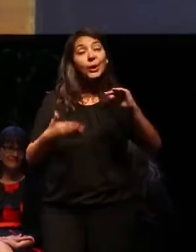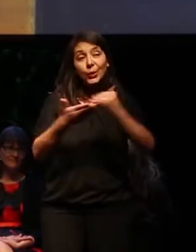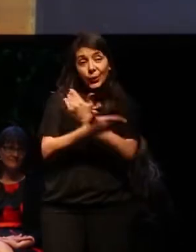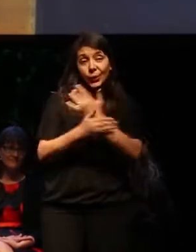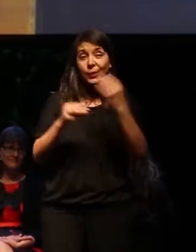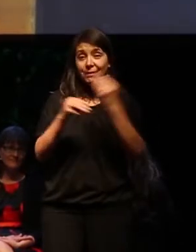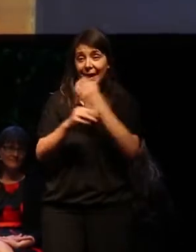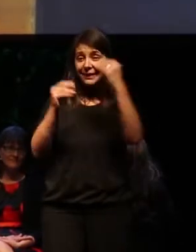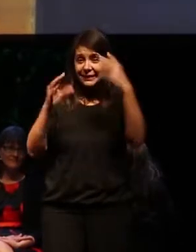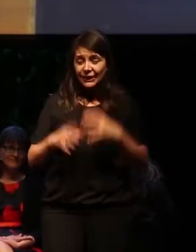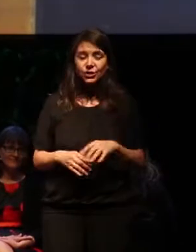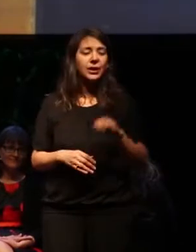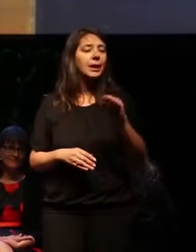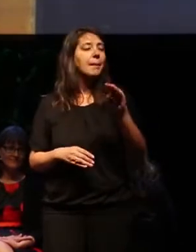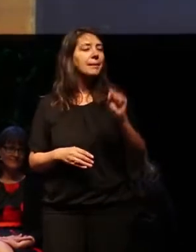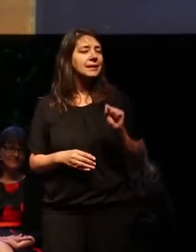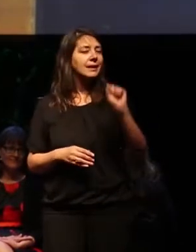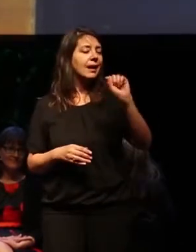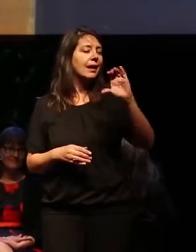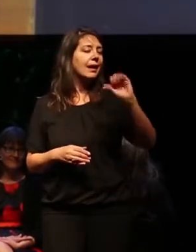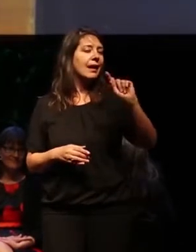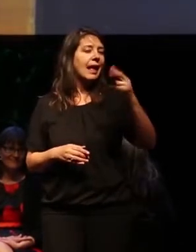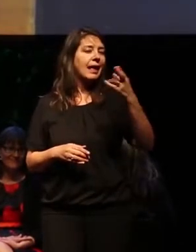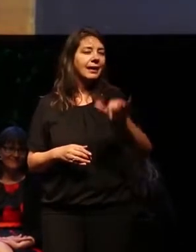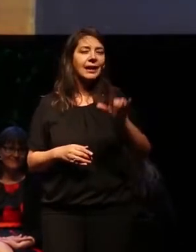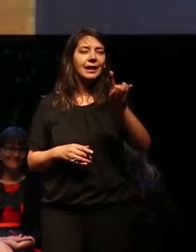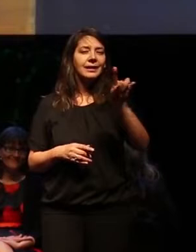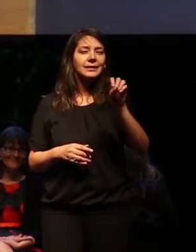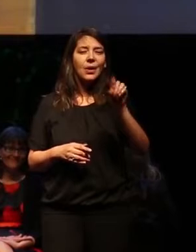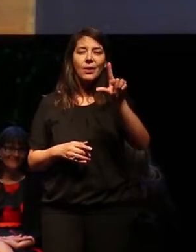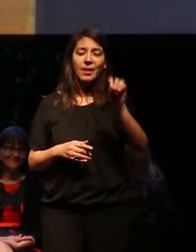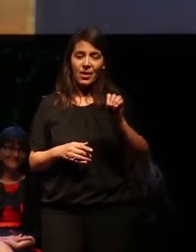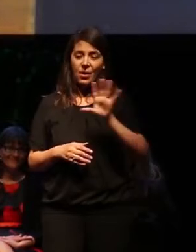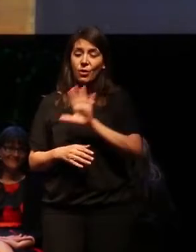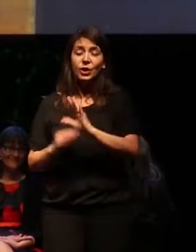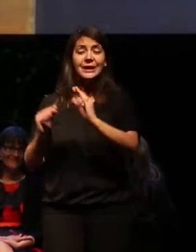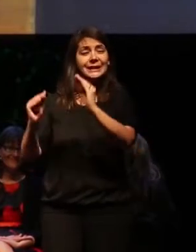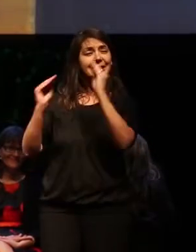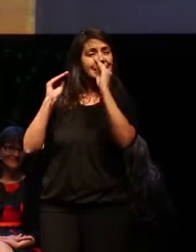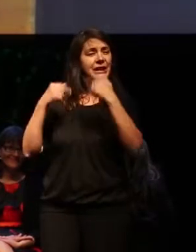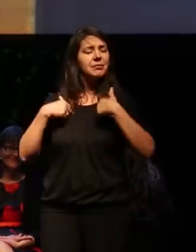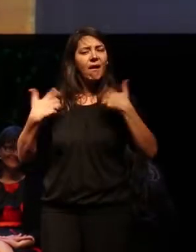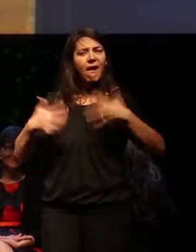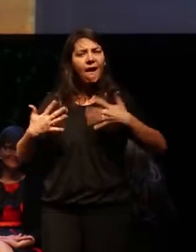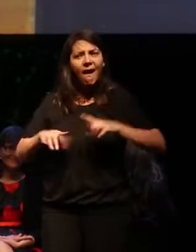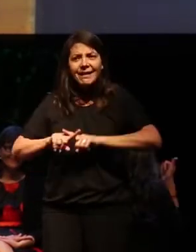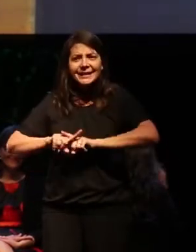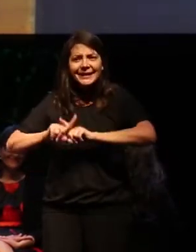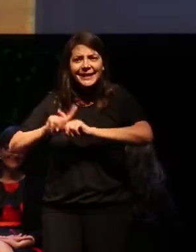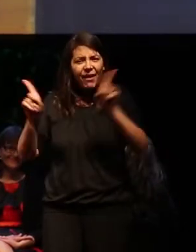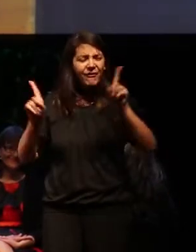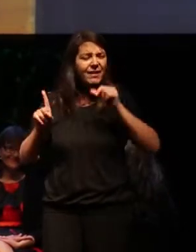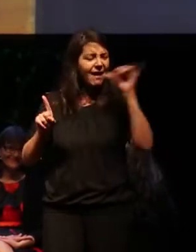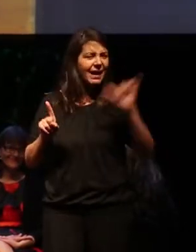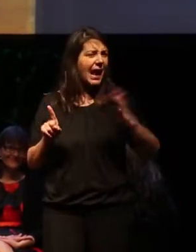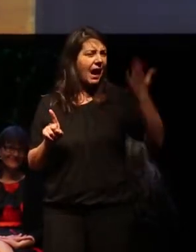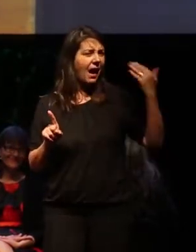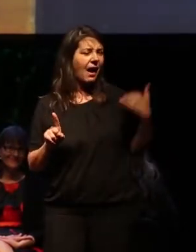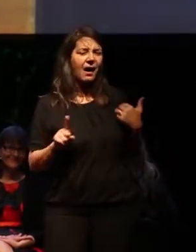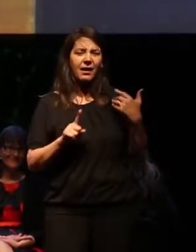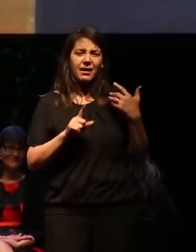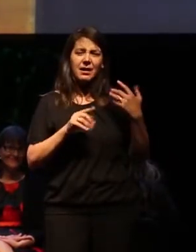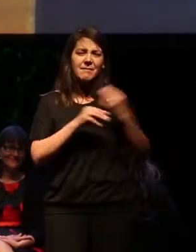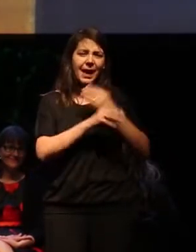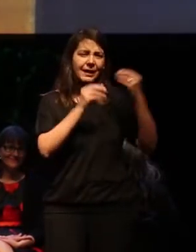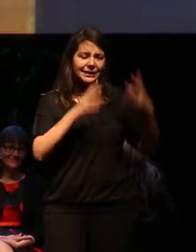math teacher, Mrs. Kathy Zolo. Her teaching methods were different than past other math teachers. Right away, I